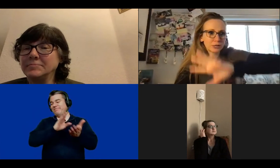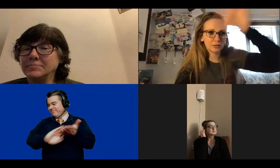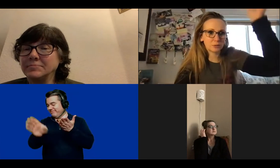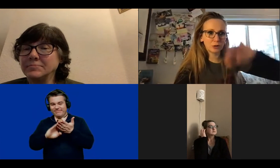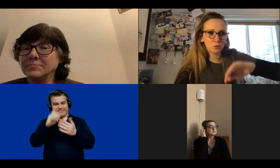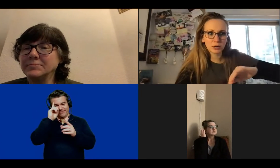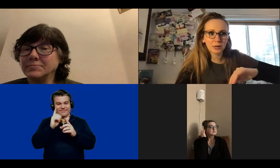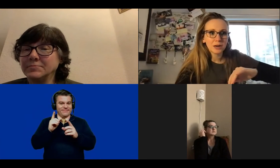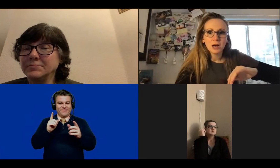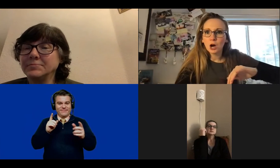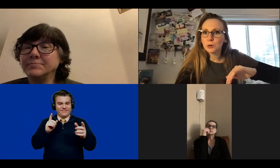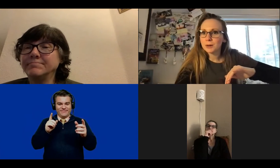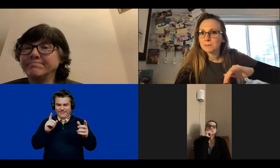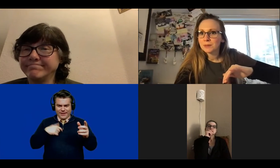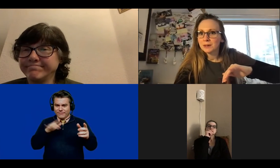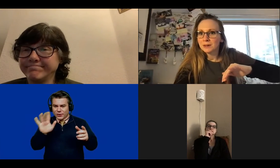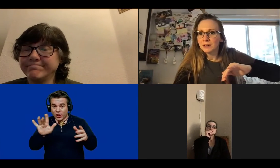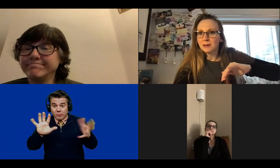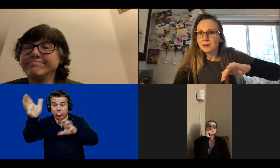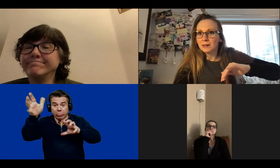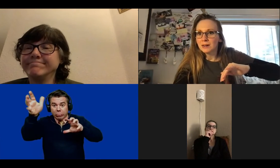moved the screen and it went all wonky. Okay.